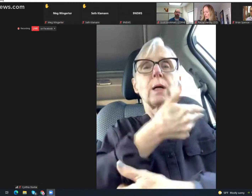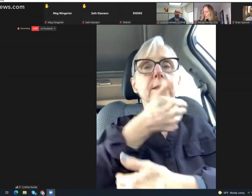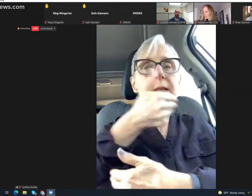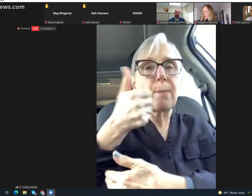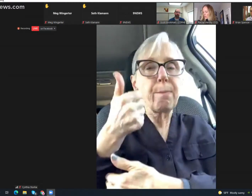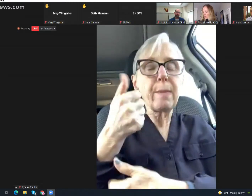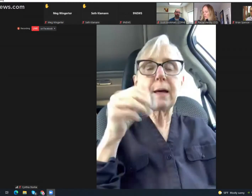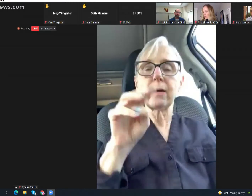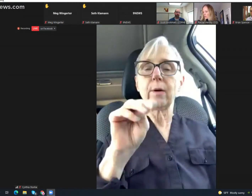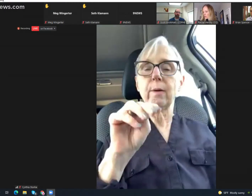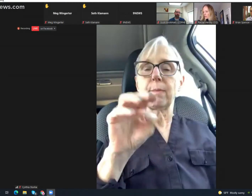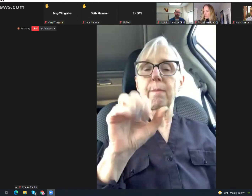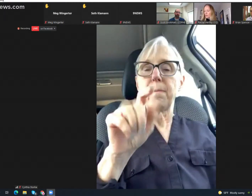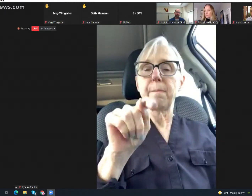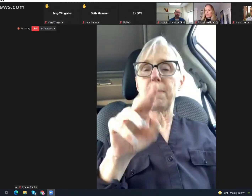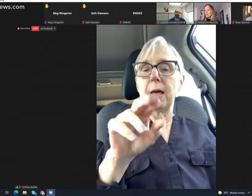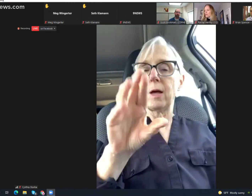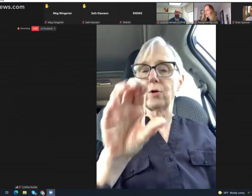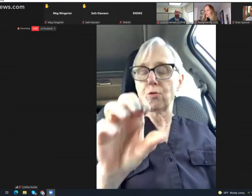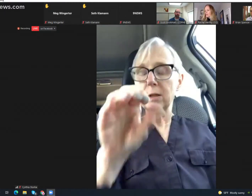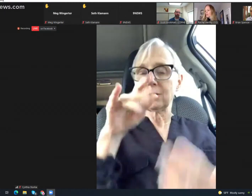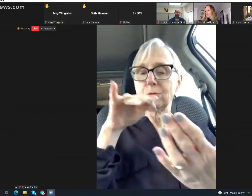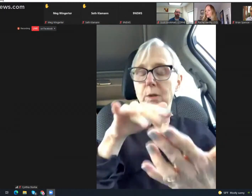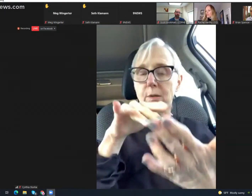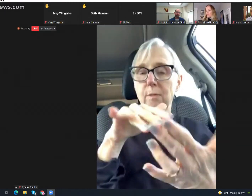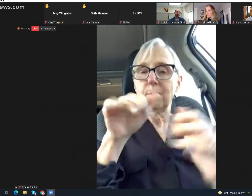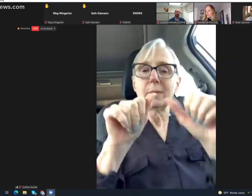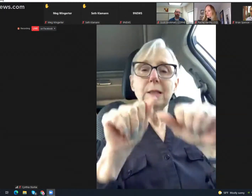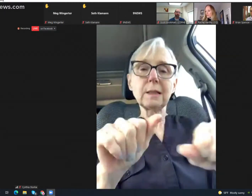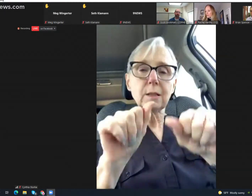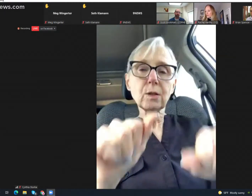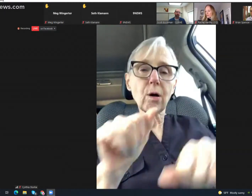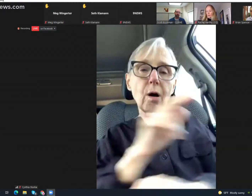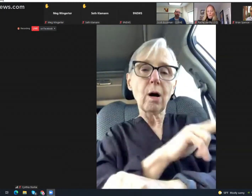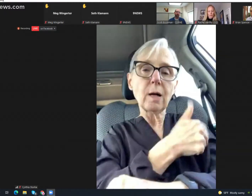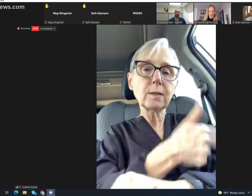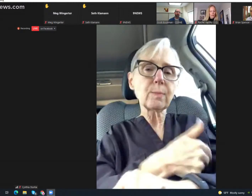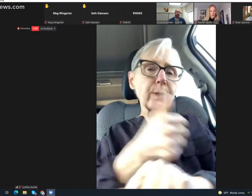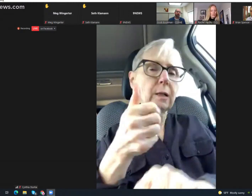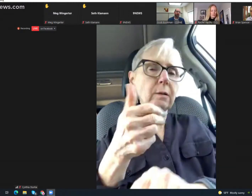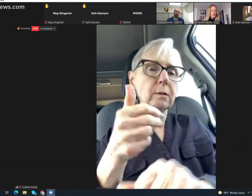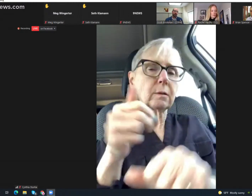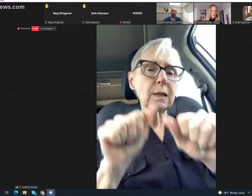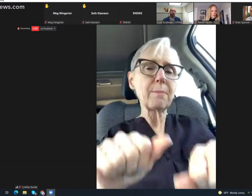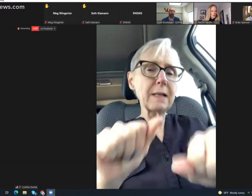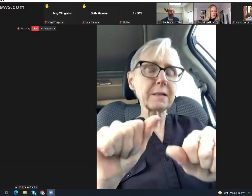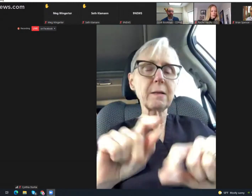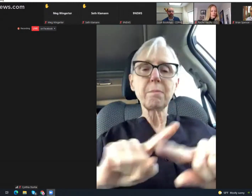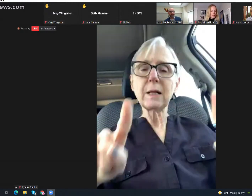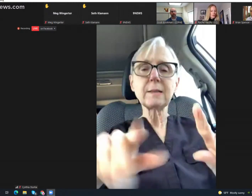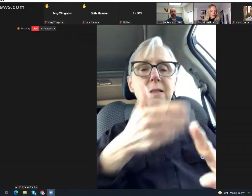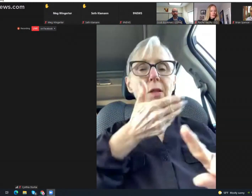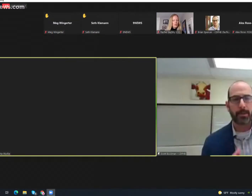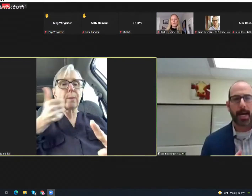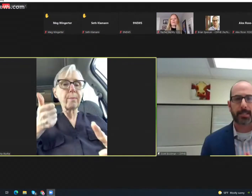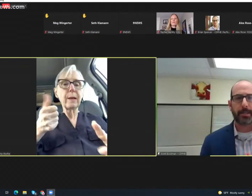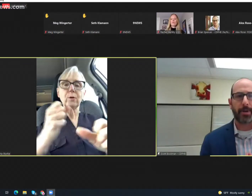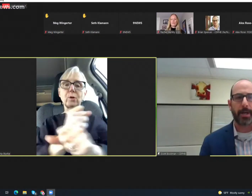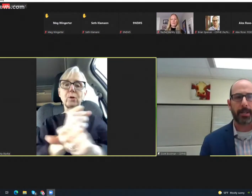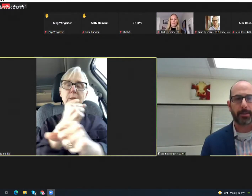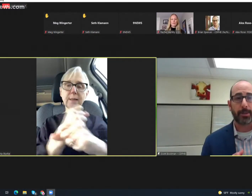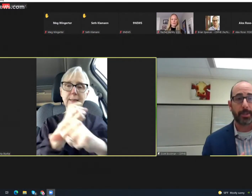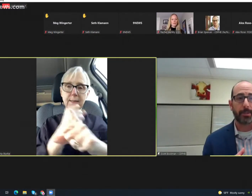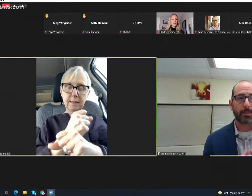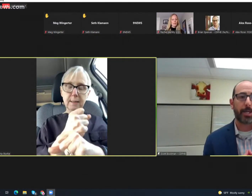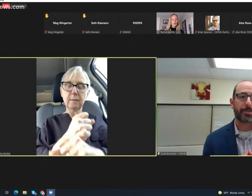metric that we should be looking at? I think potentially hospital capacity, but I'm curious what you guys think. Yeah, Chris, I think you ask